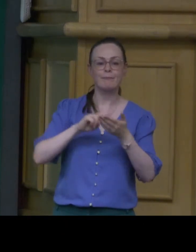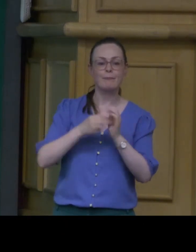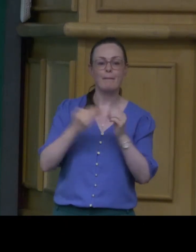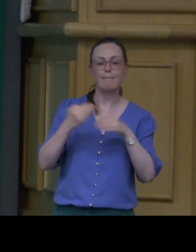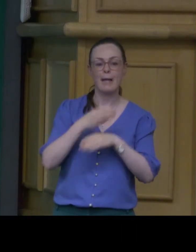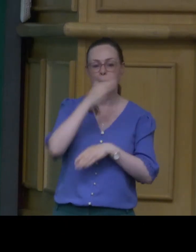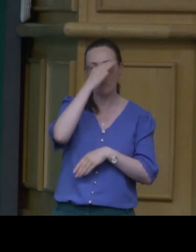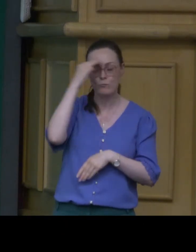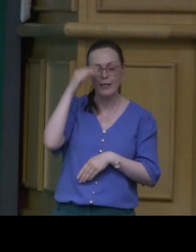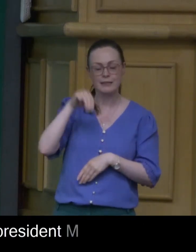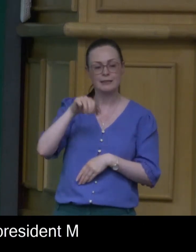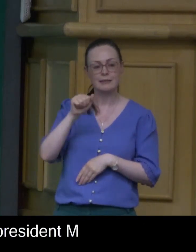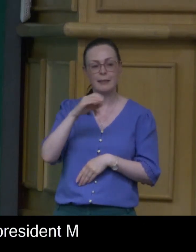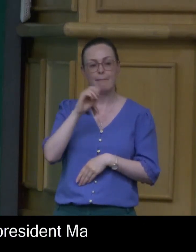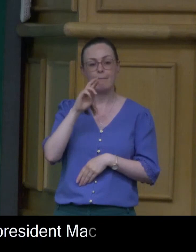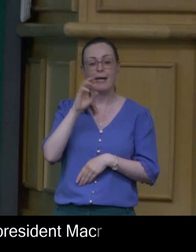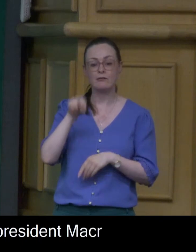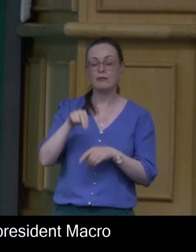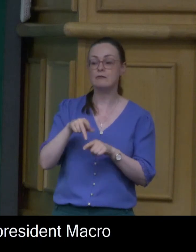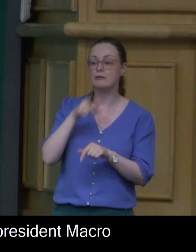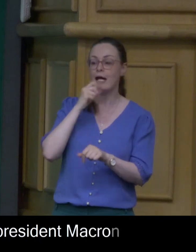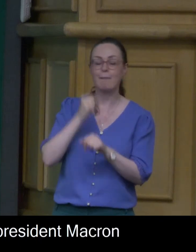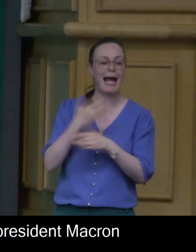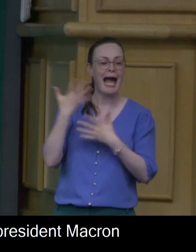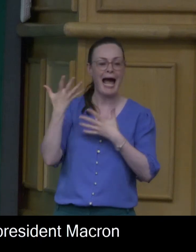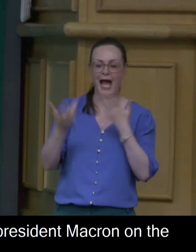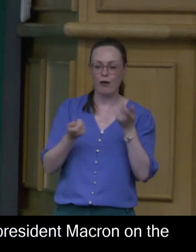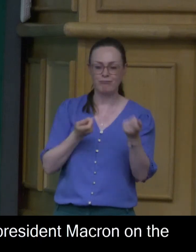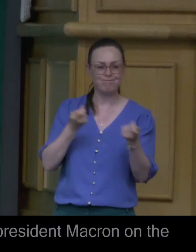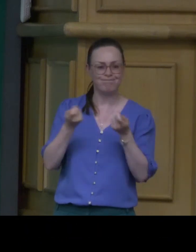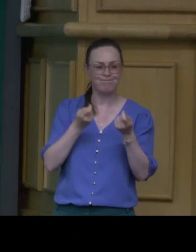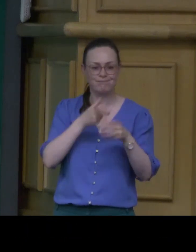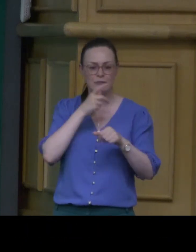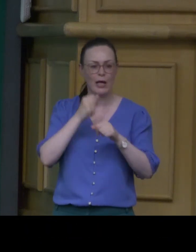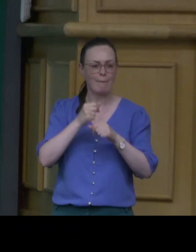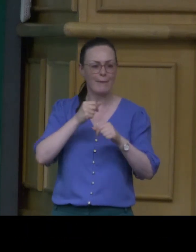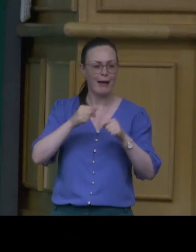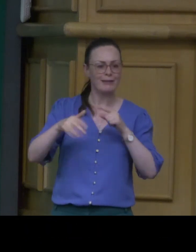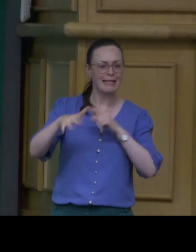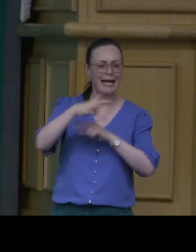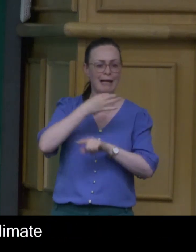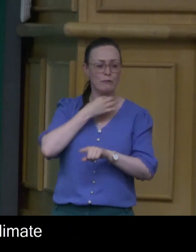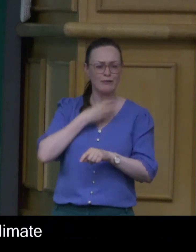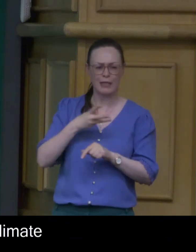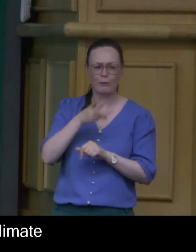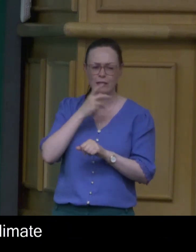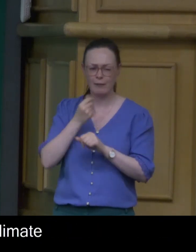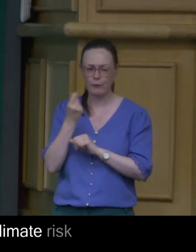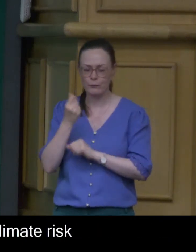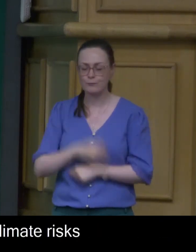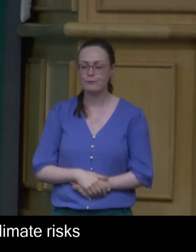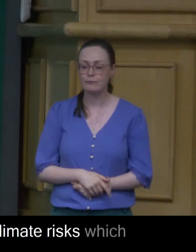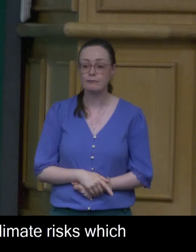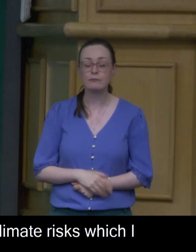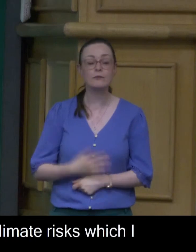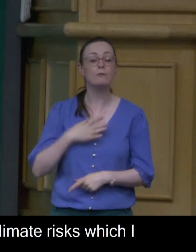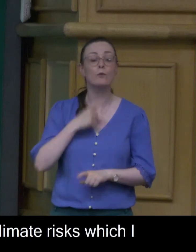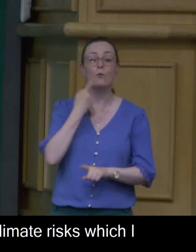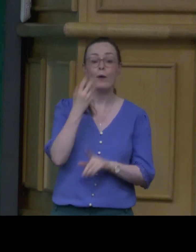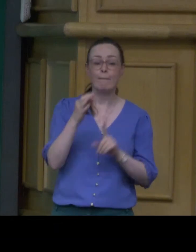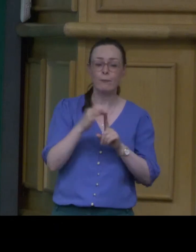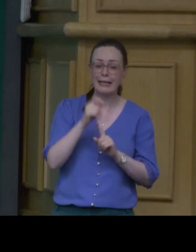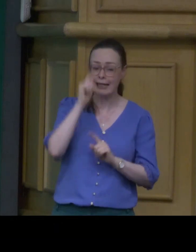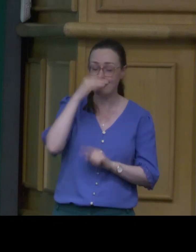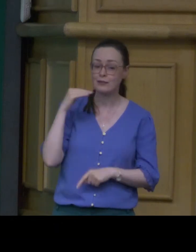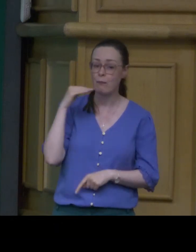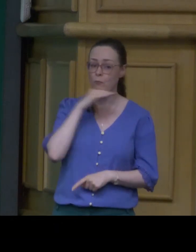Macron on the issue about how we address some of the climate risk, which I might speak to shortly. But I make one point, and I think it's an